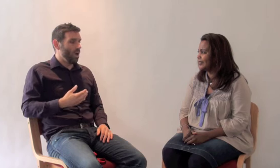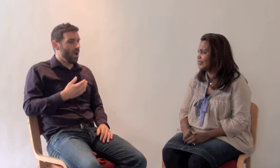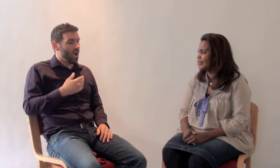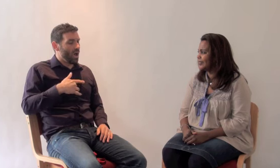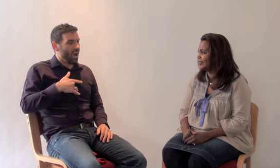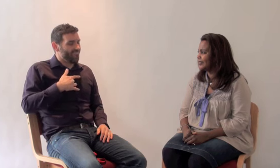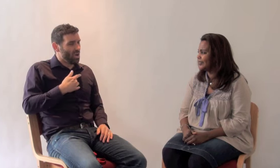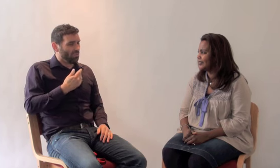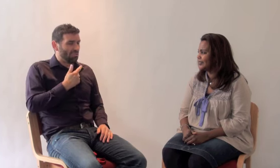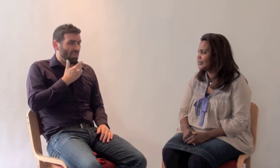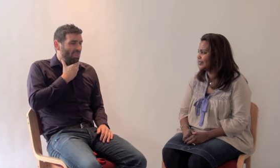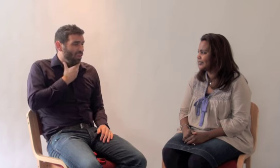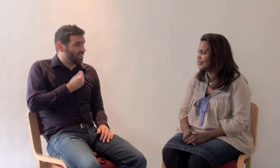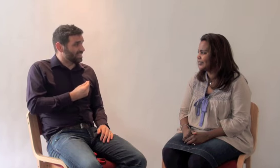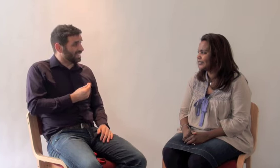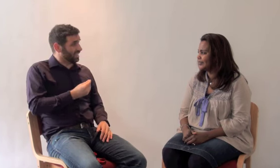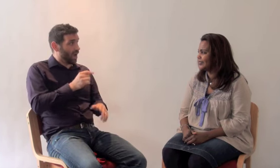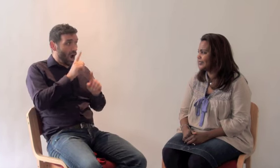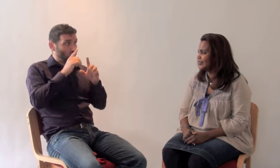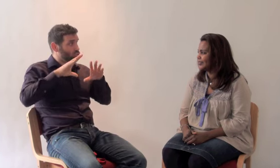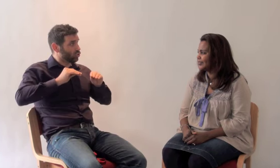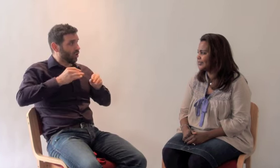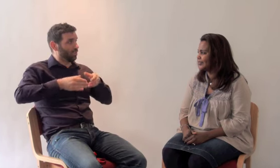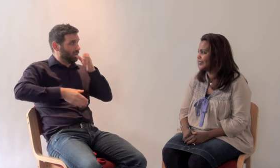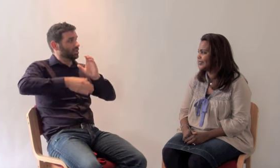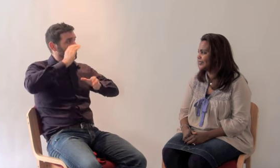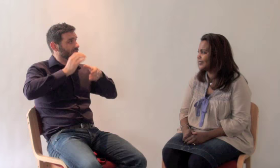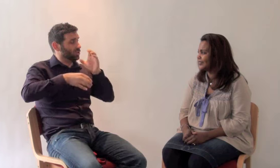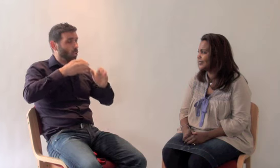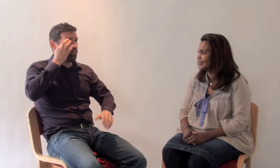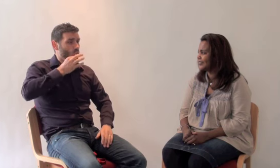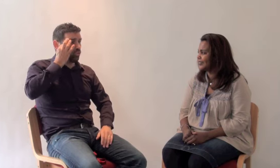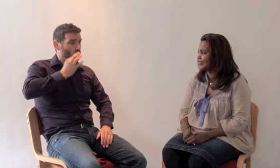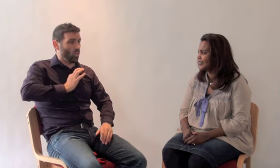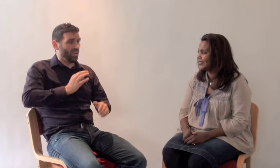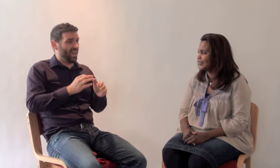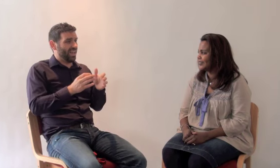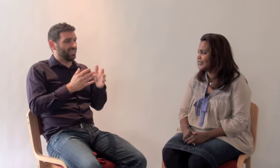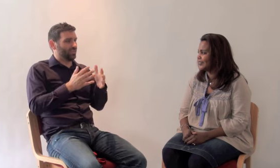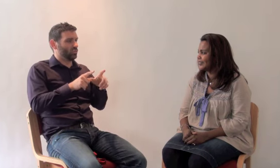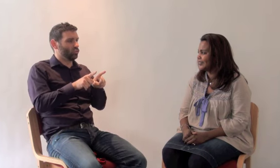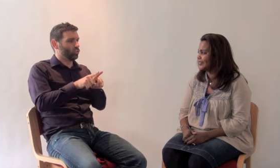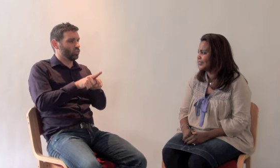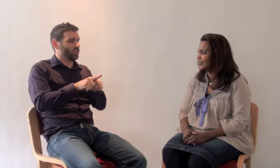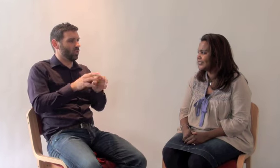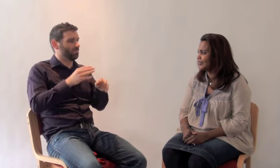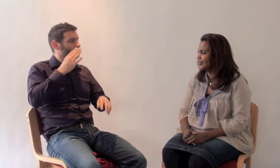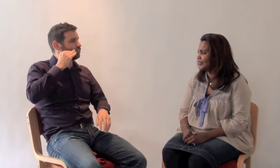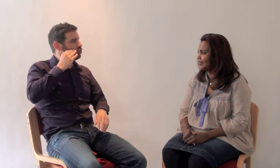When the end was in sight, I felt really, really exhausted and really, really thirsty. But when I got over the line, I couldn't stop drinking